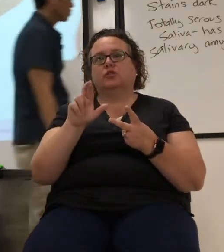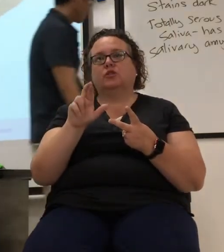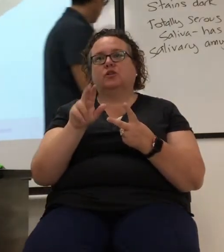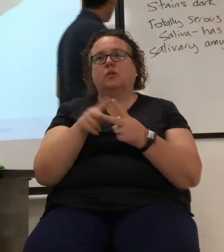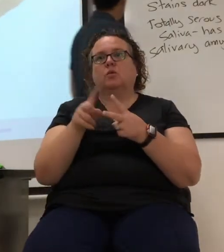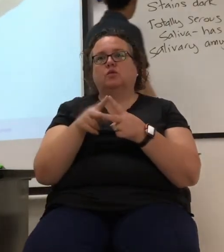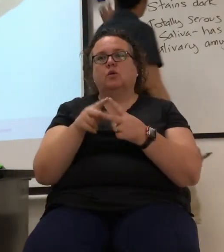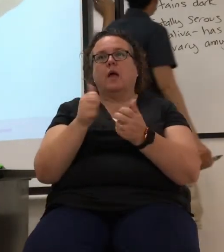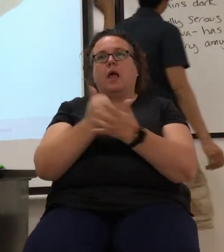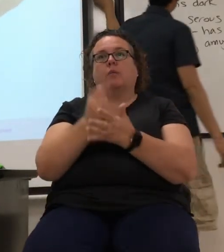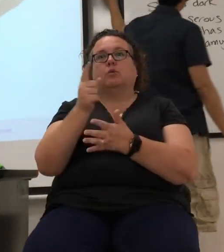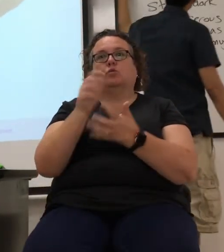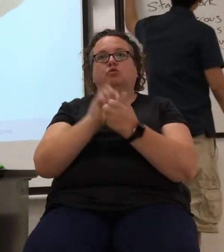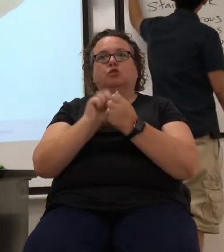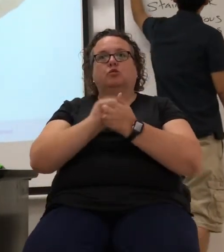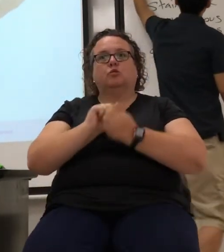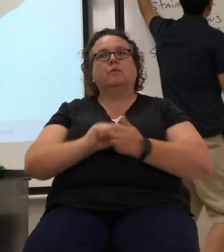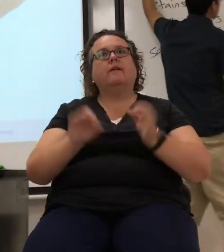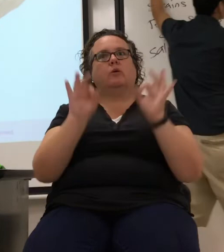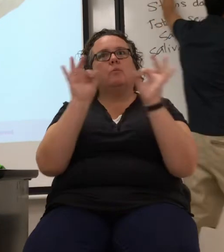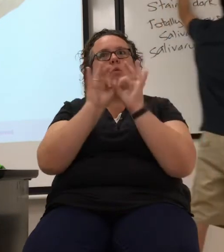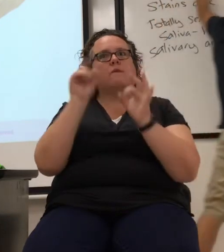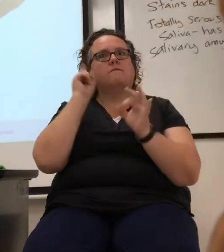chew. Important for digestion.